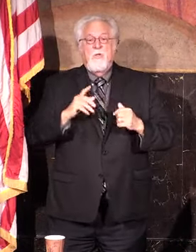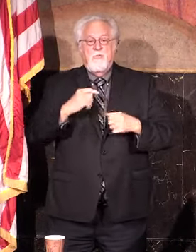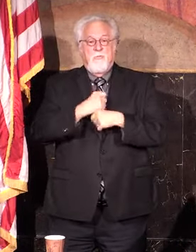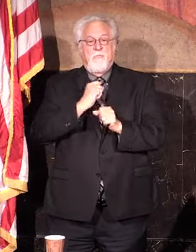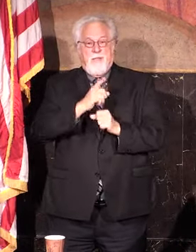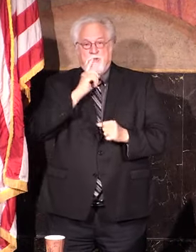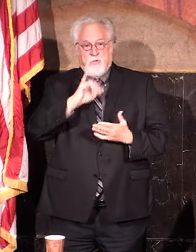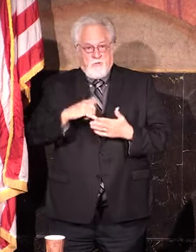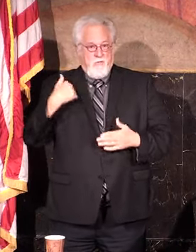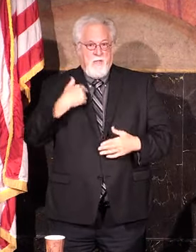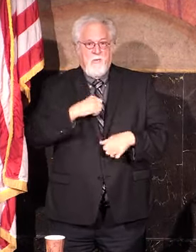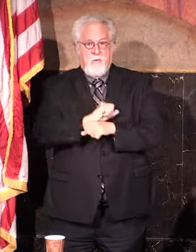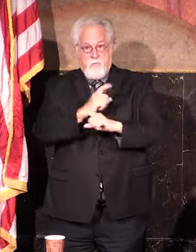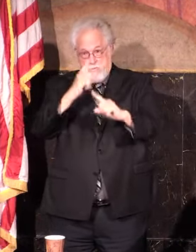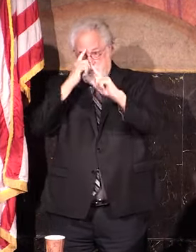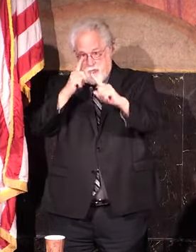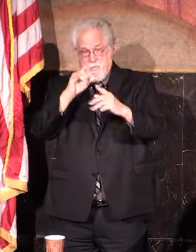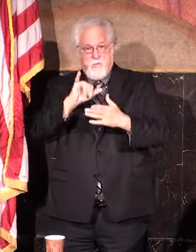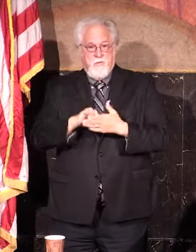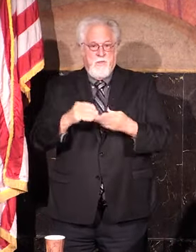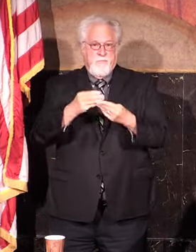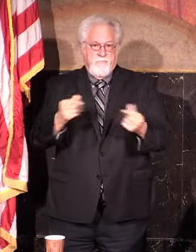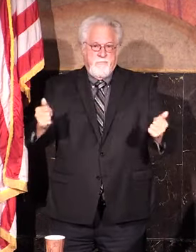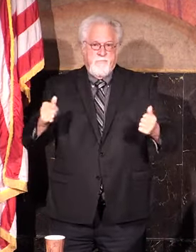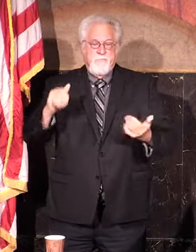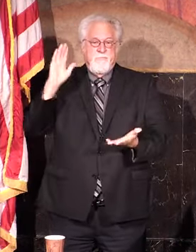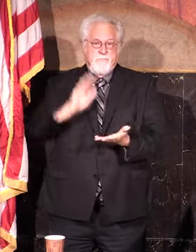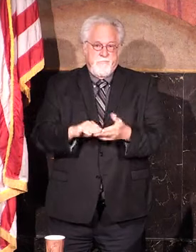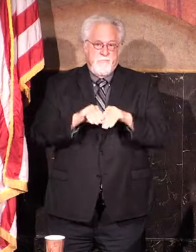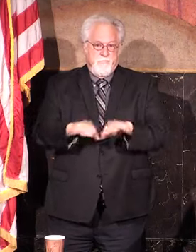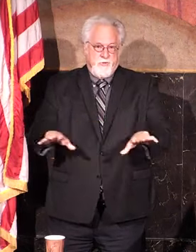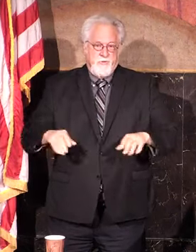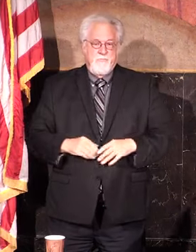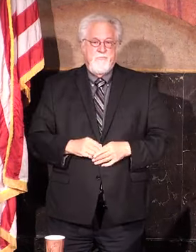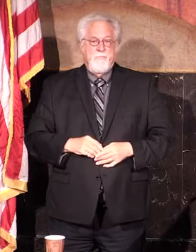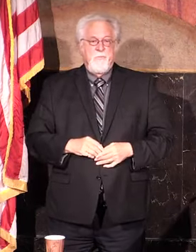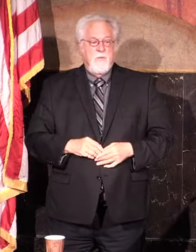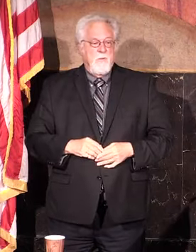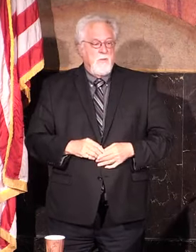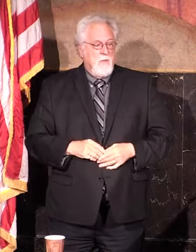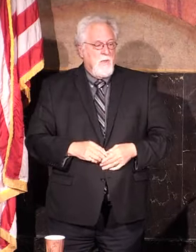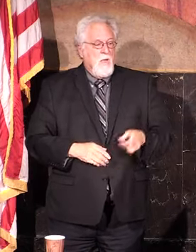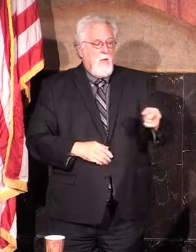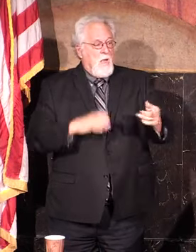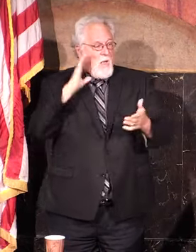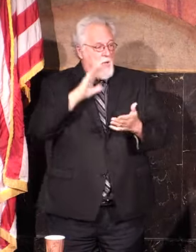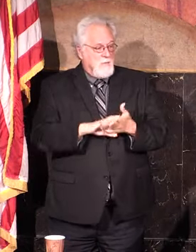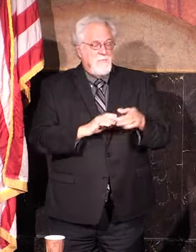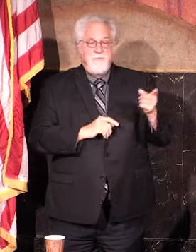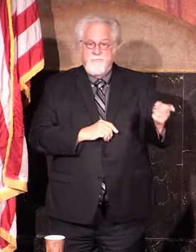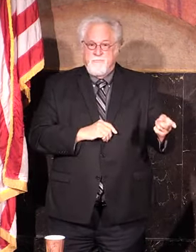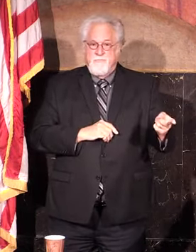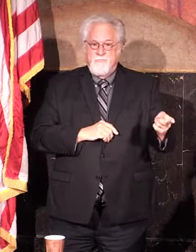ensure that we work towards reducing the spread of COVID. This is my cousin Nadine.